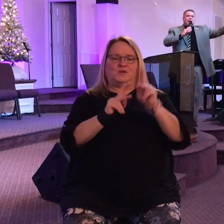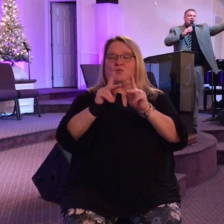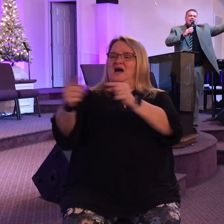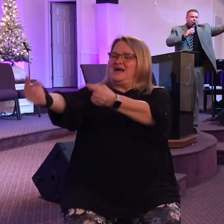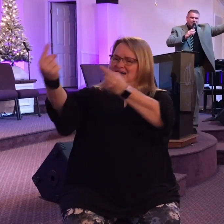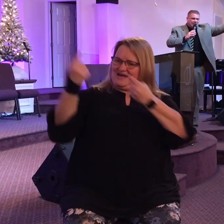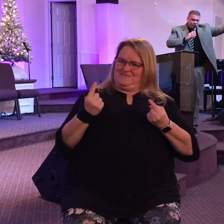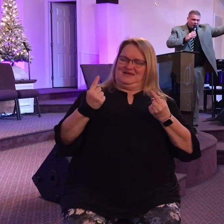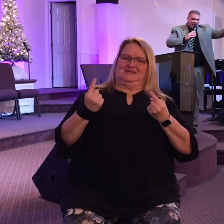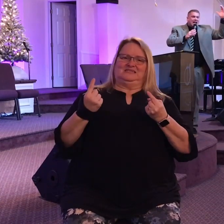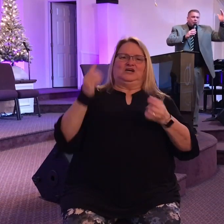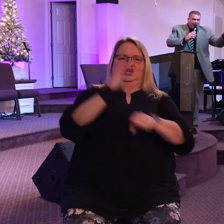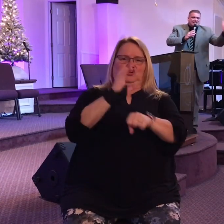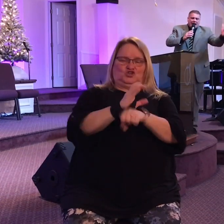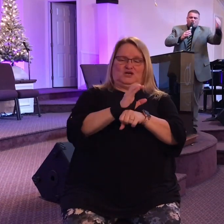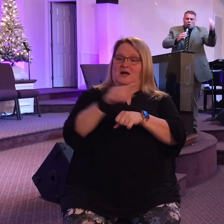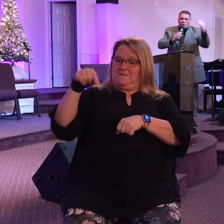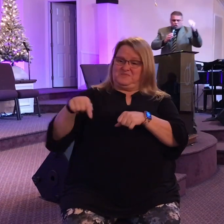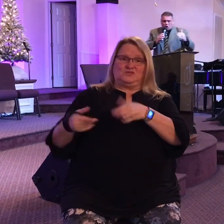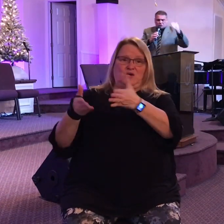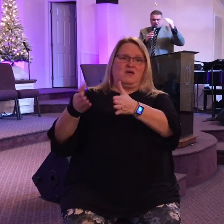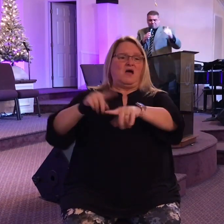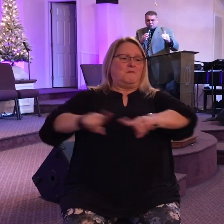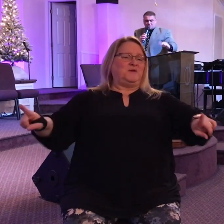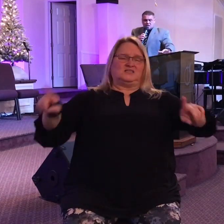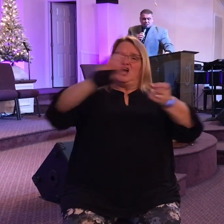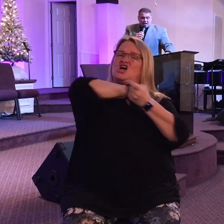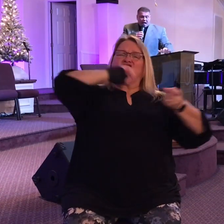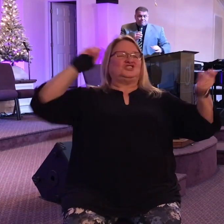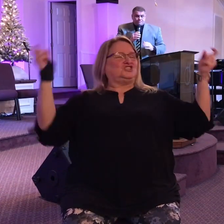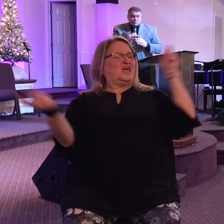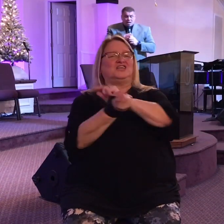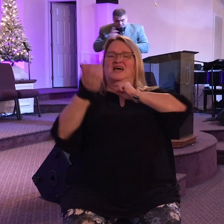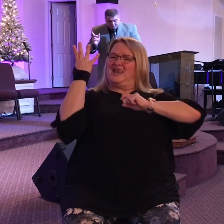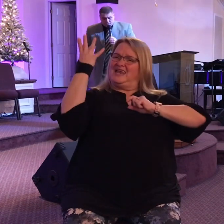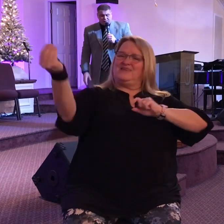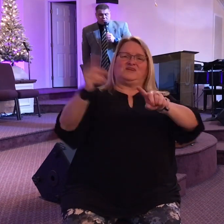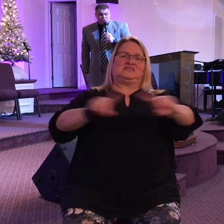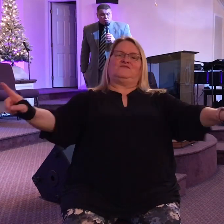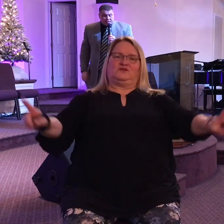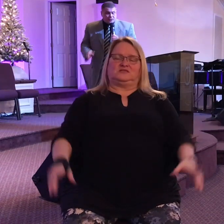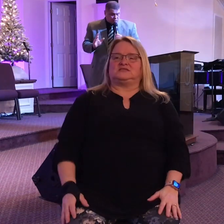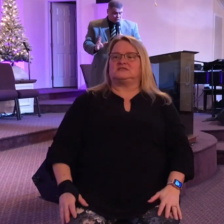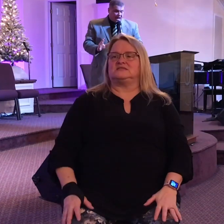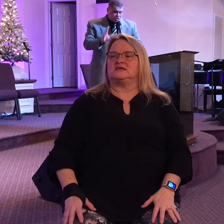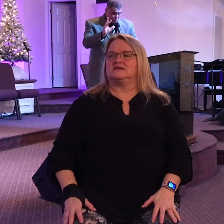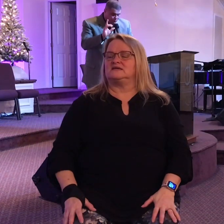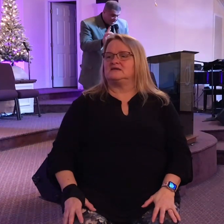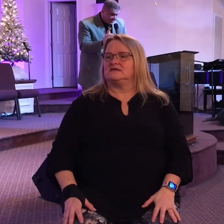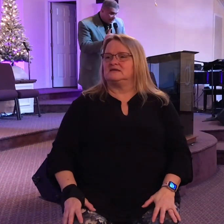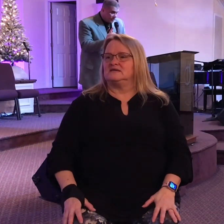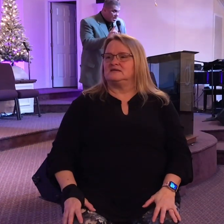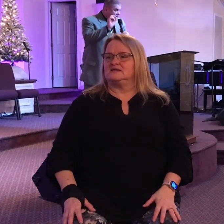way but leaving differently. That's how normal church is supposed to happen. As a matter of fact, when you read the book of Acts,